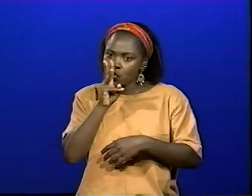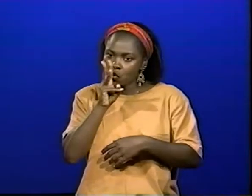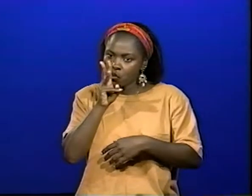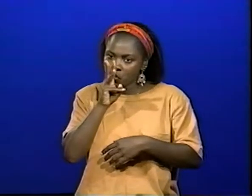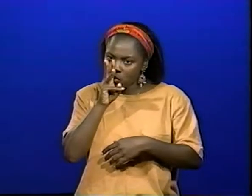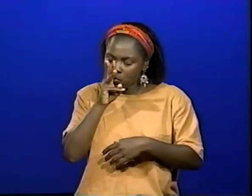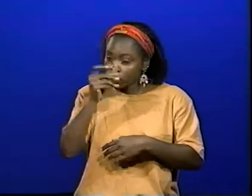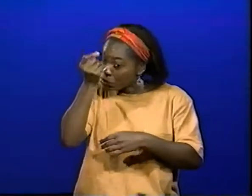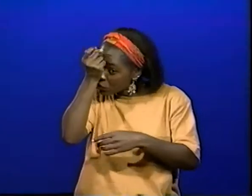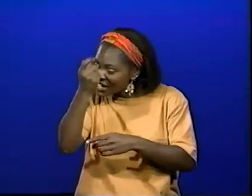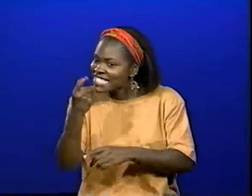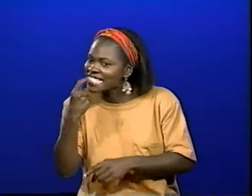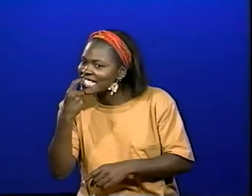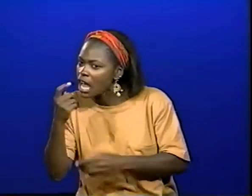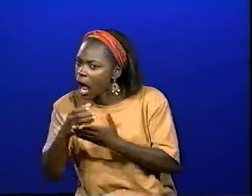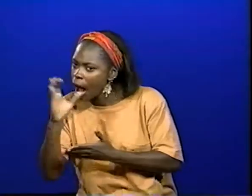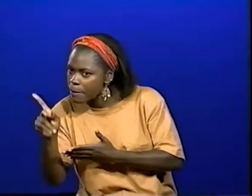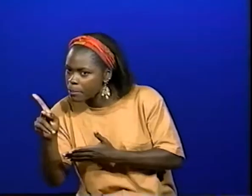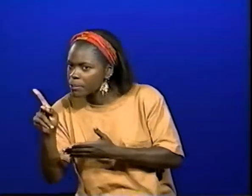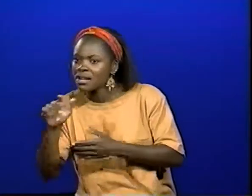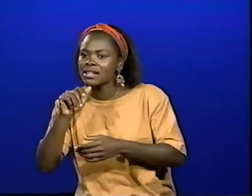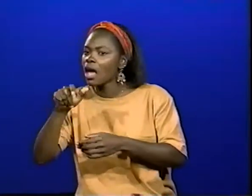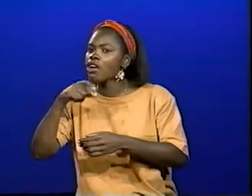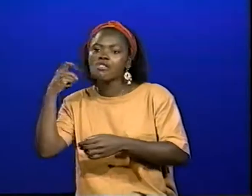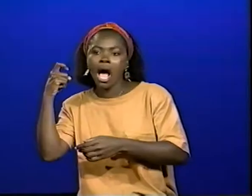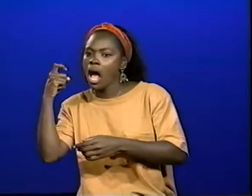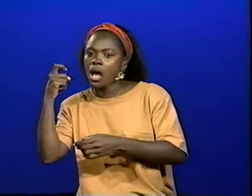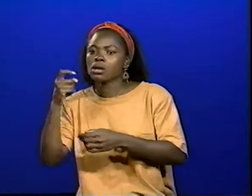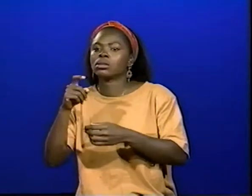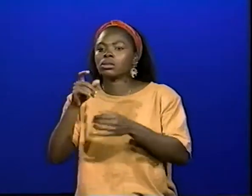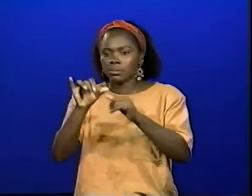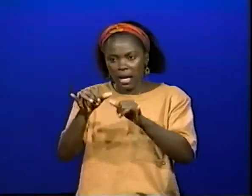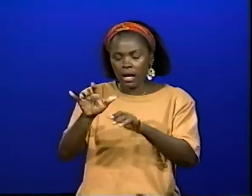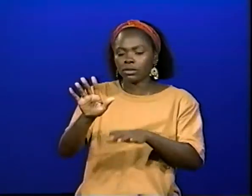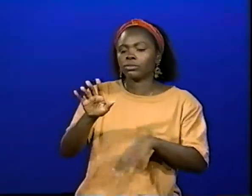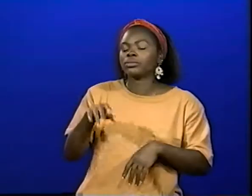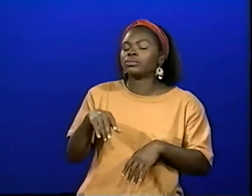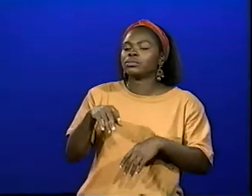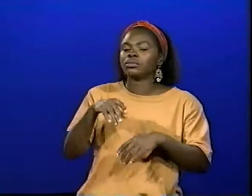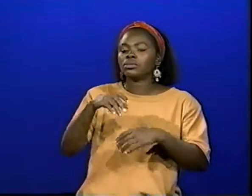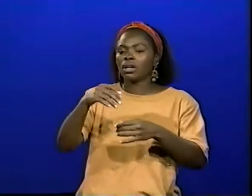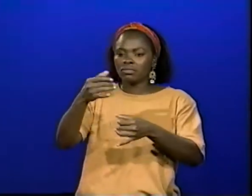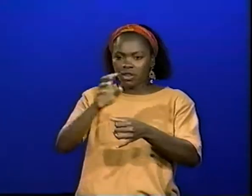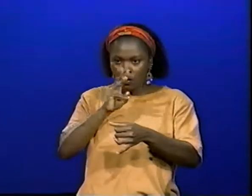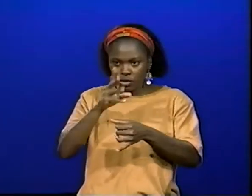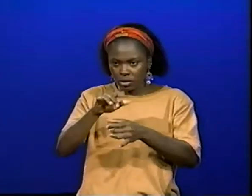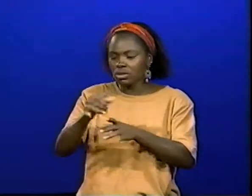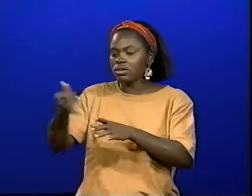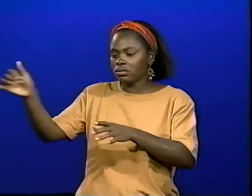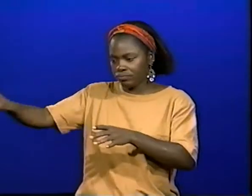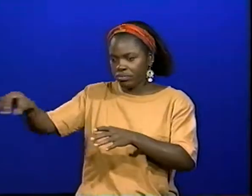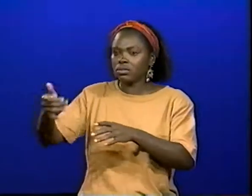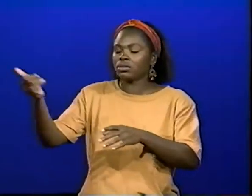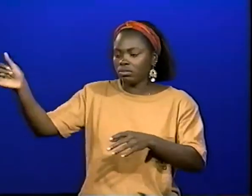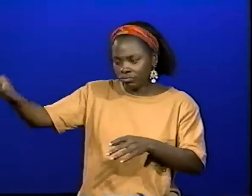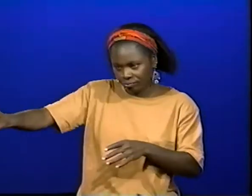Then get 2 cups of water. Now you understand you should use a glass measuring cup, not a dry measuring cup. Put the water in the